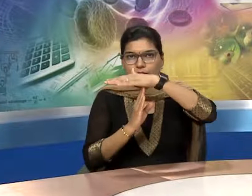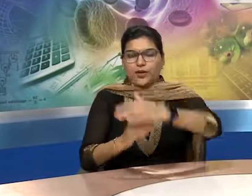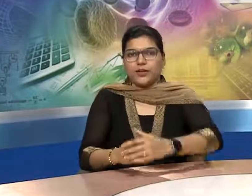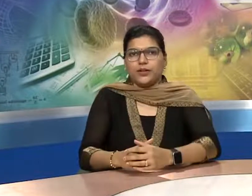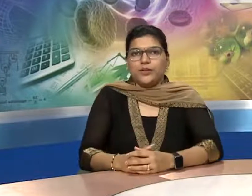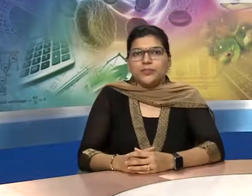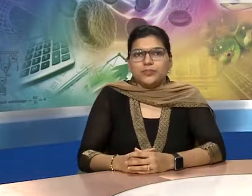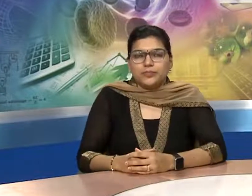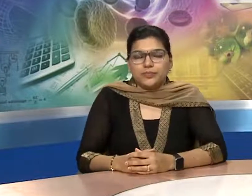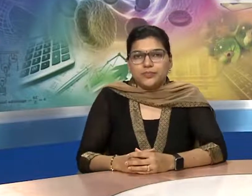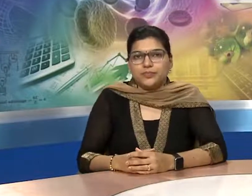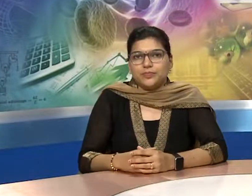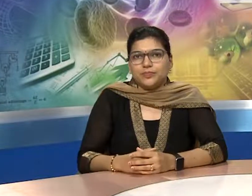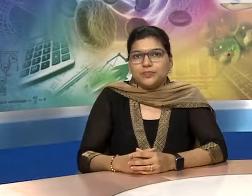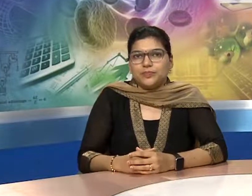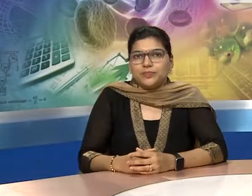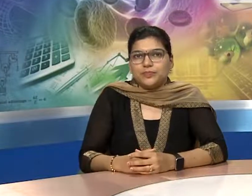Let us have a break here.